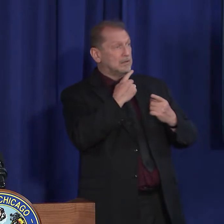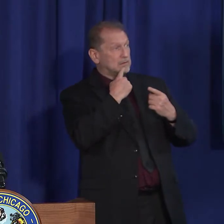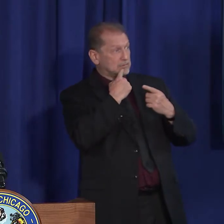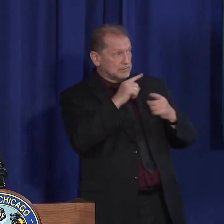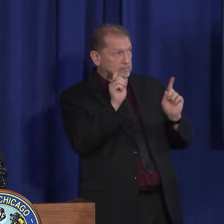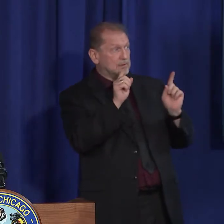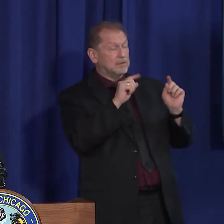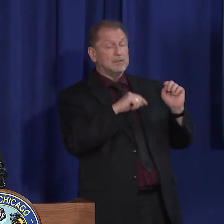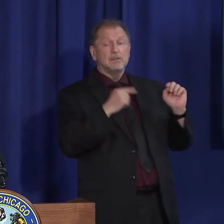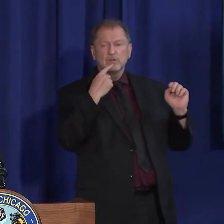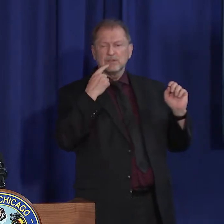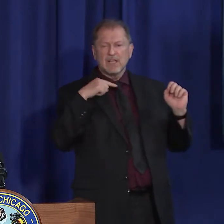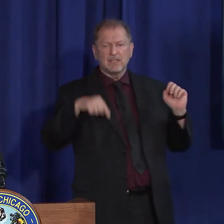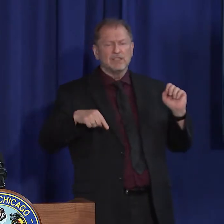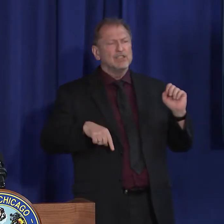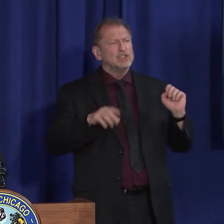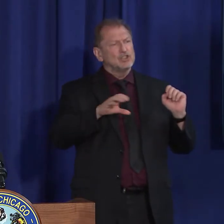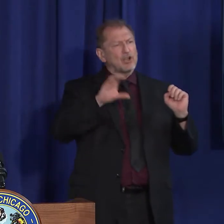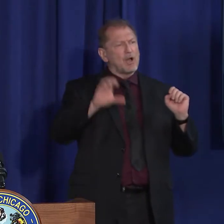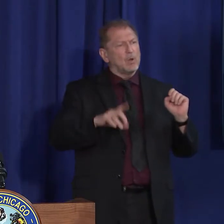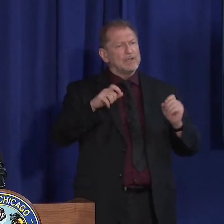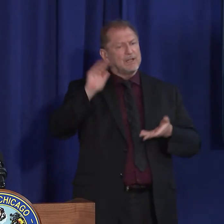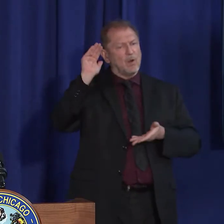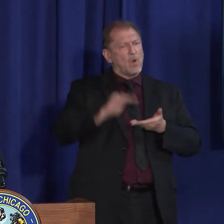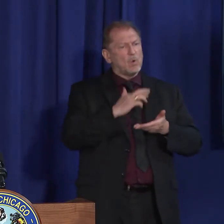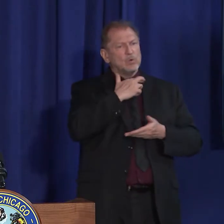the lower risk or the low risk status for